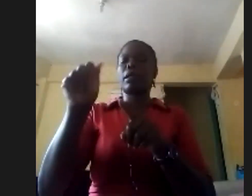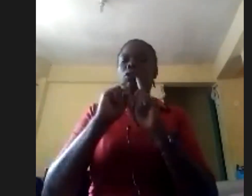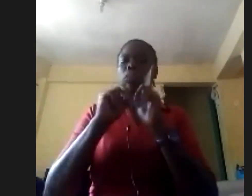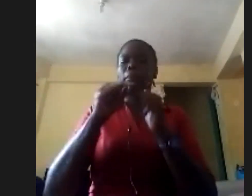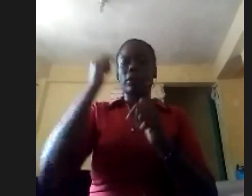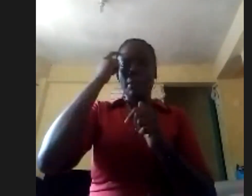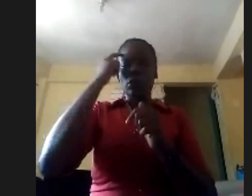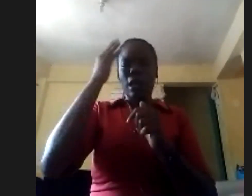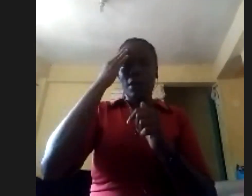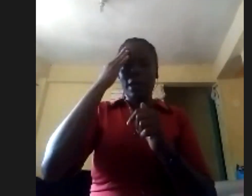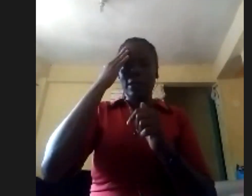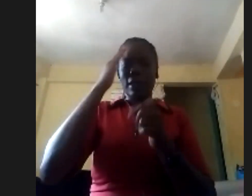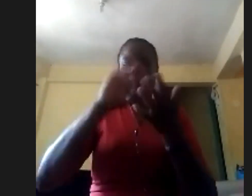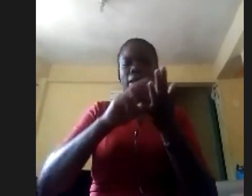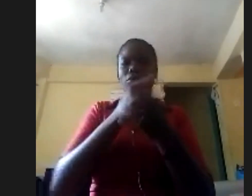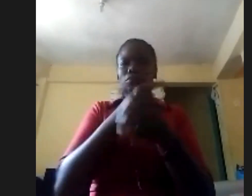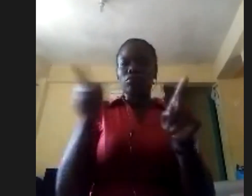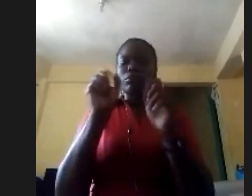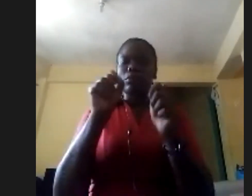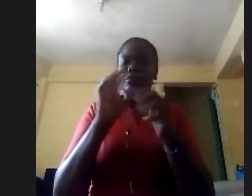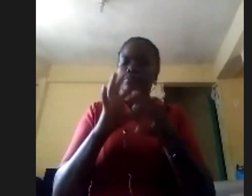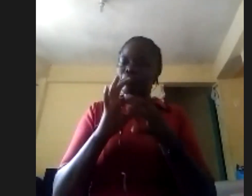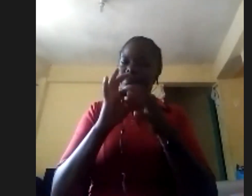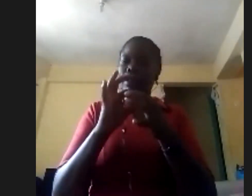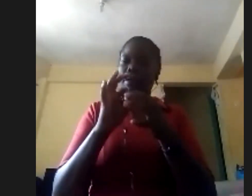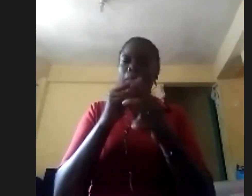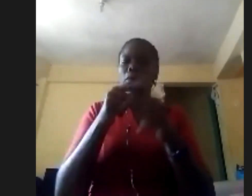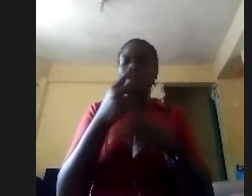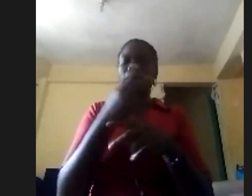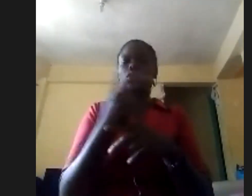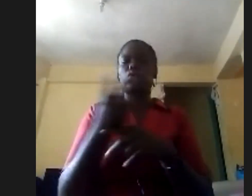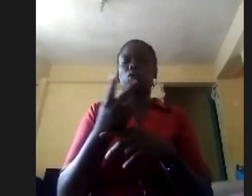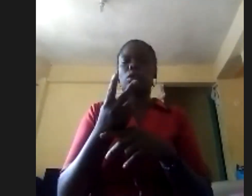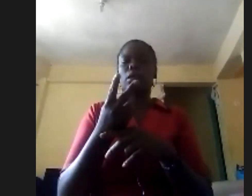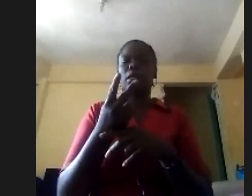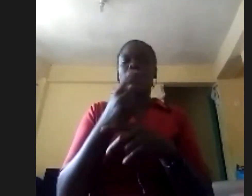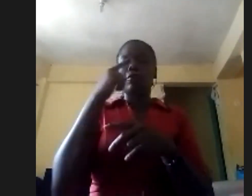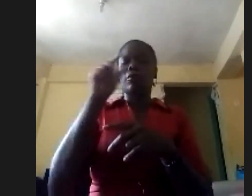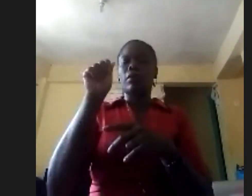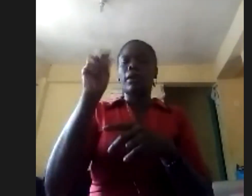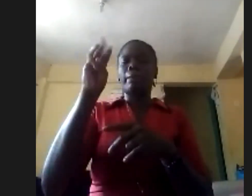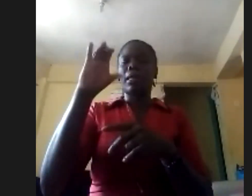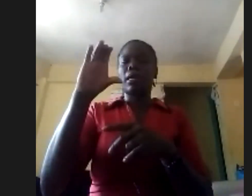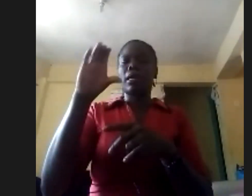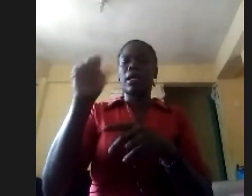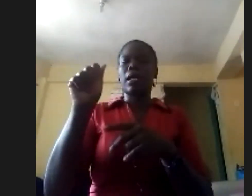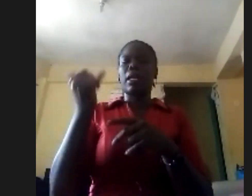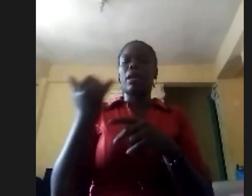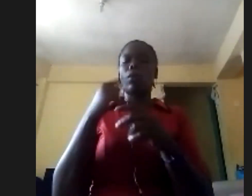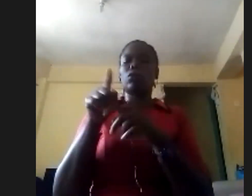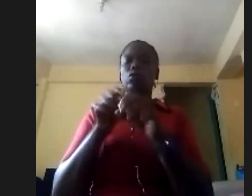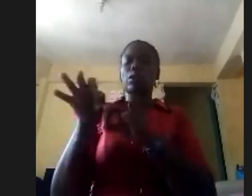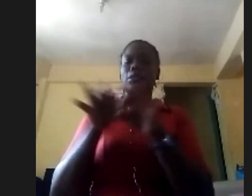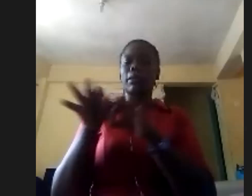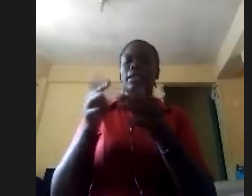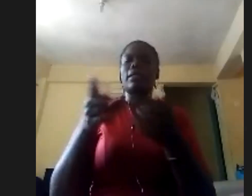questions are now tied in between these two. And for Ambika now, I would want you to maybe react to Mercy at the same